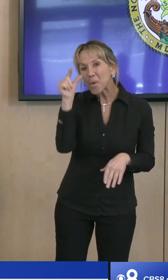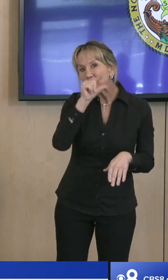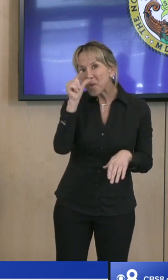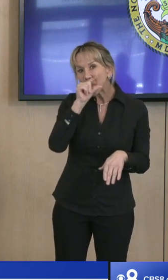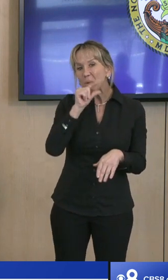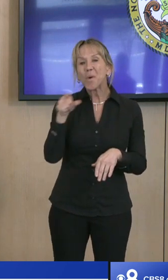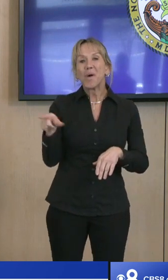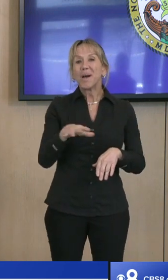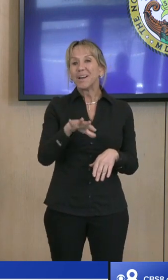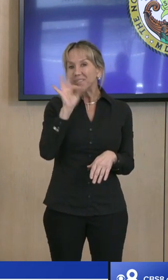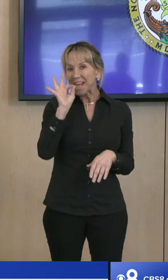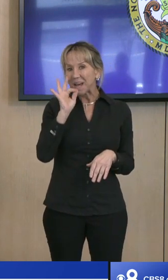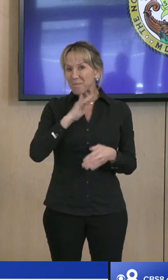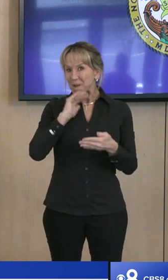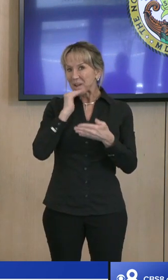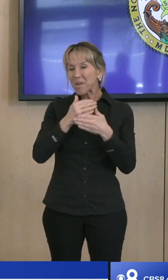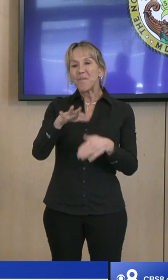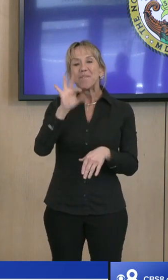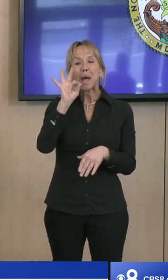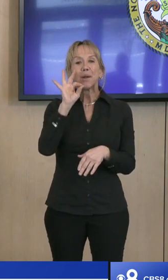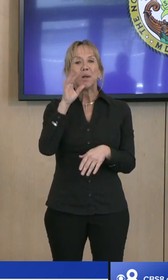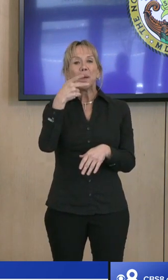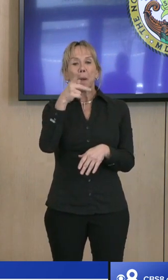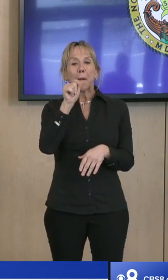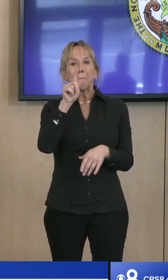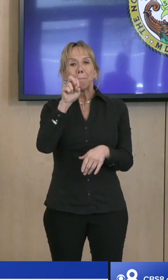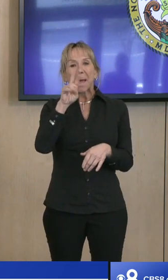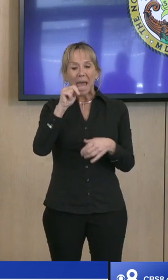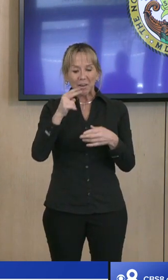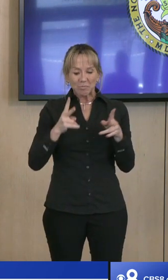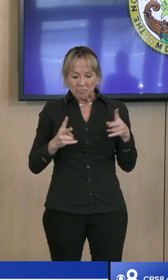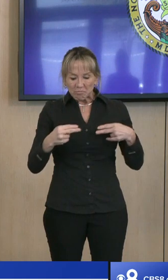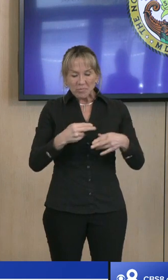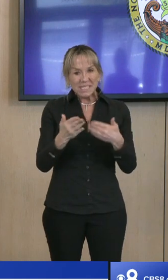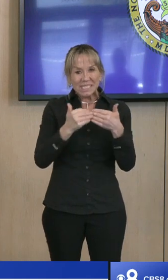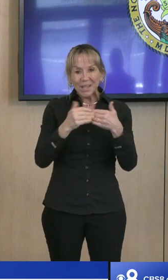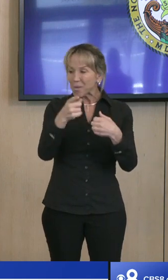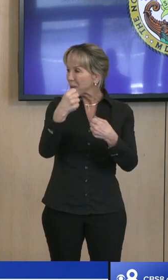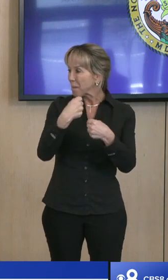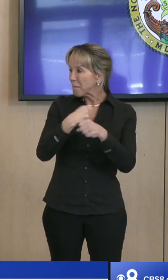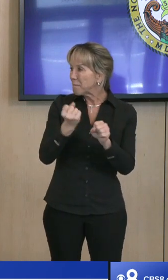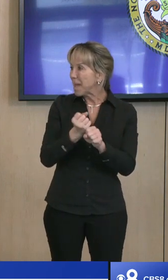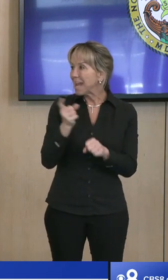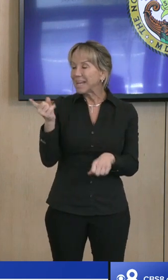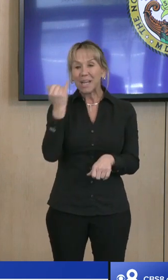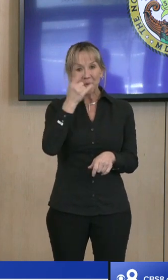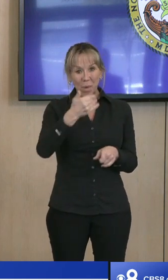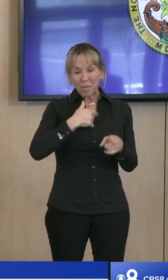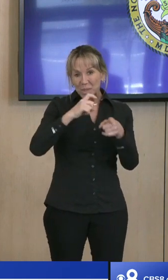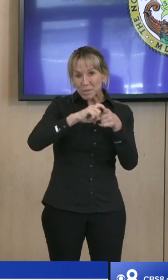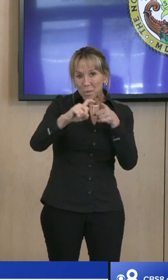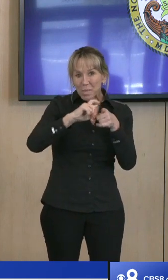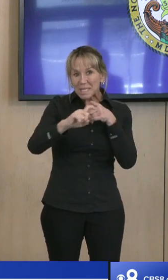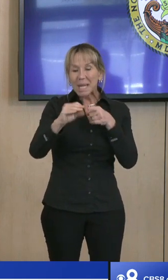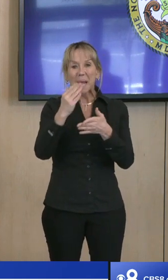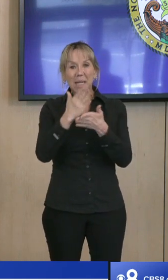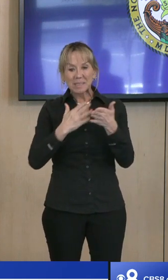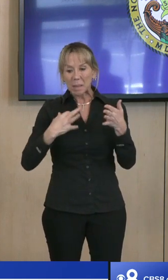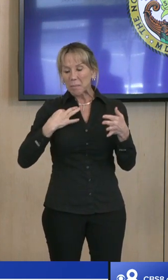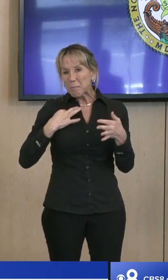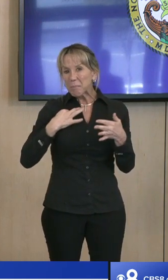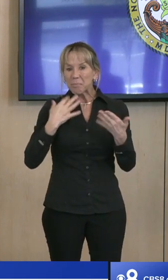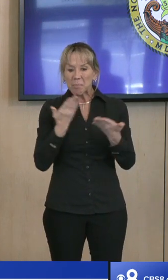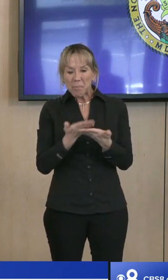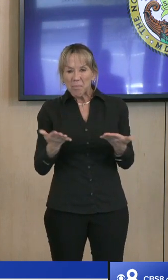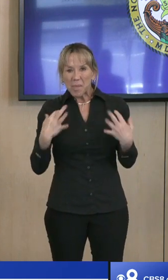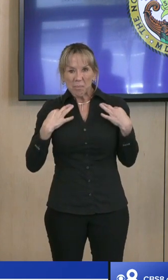found some patterns to make a simple face mask that you can do at home if you have a sewing machine and some flannel materials or